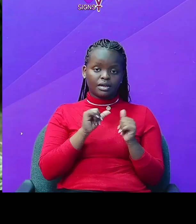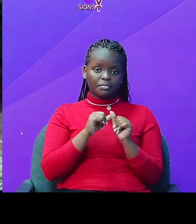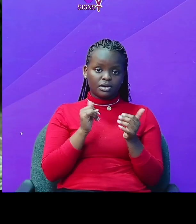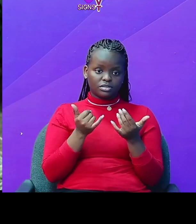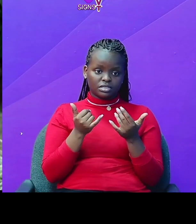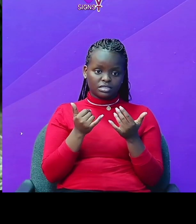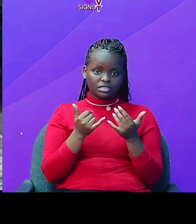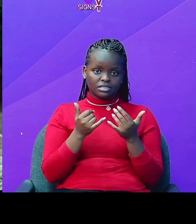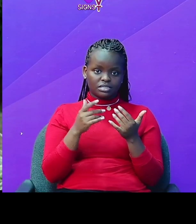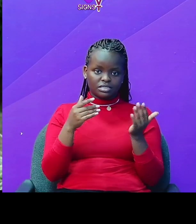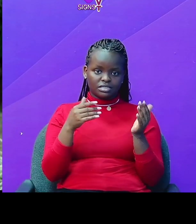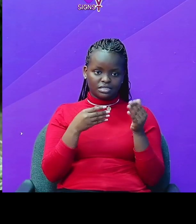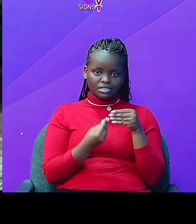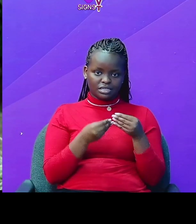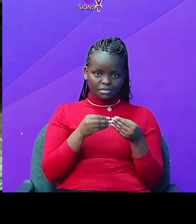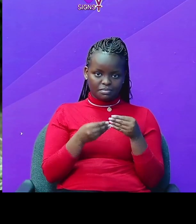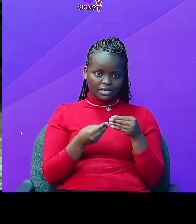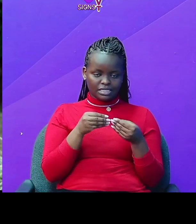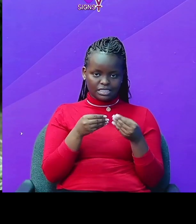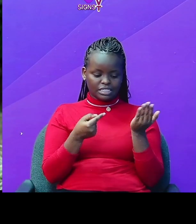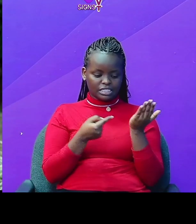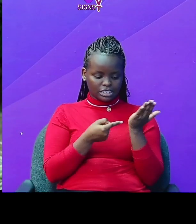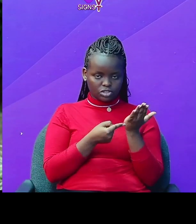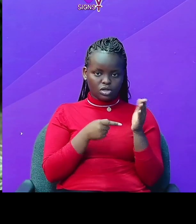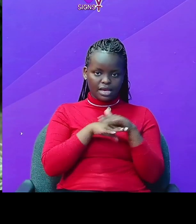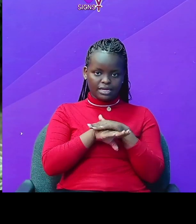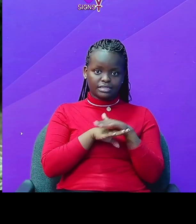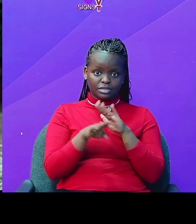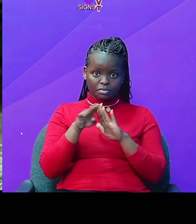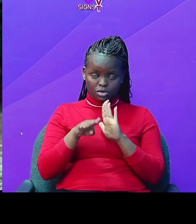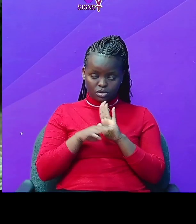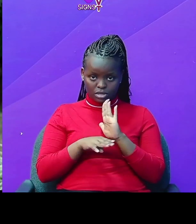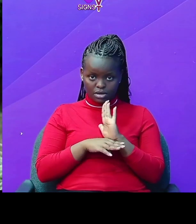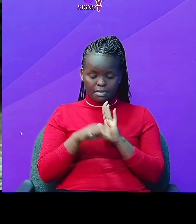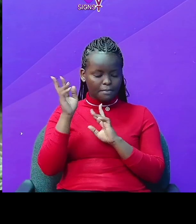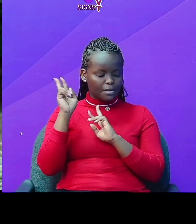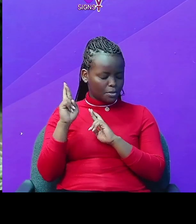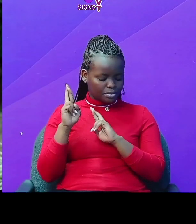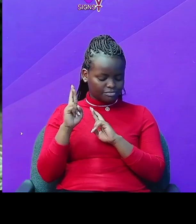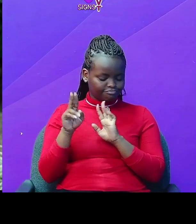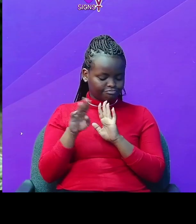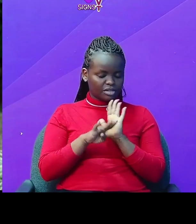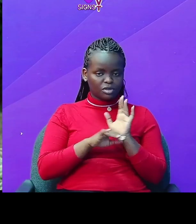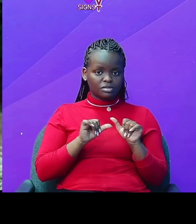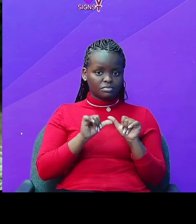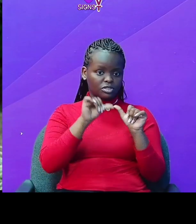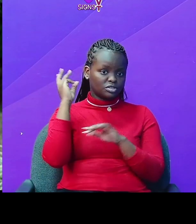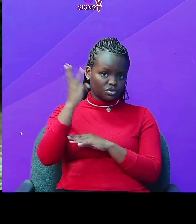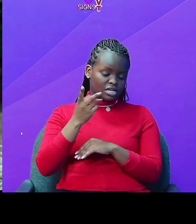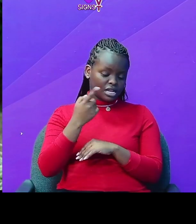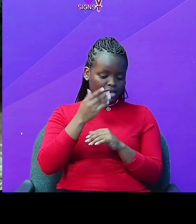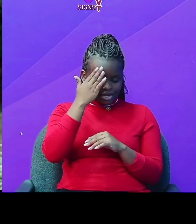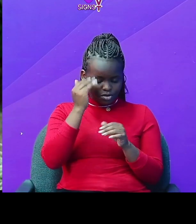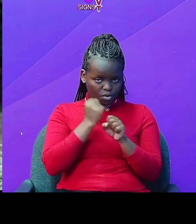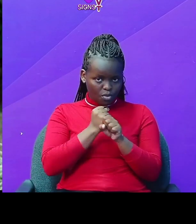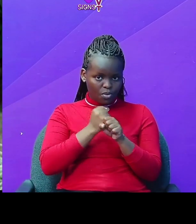the Disability Digital Access Program. I'm hoping that program will continue. I know that we worked with